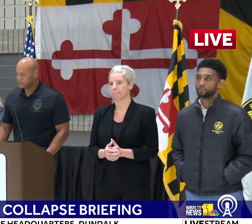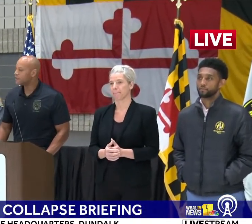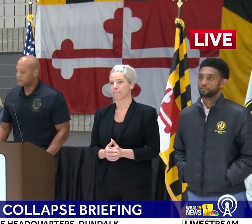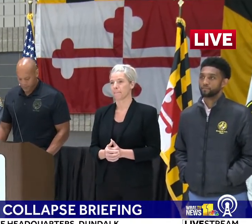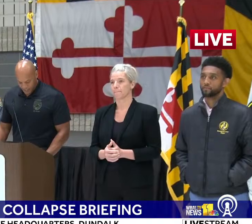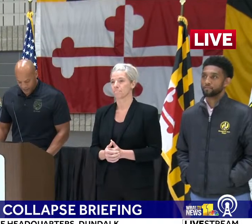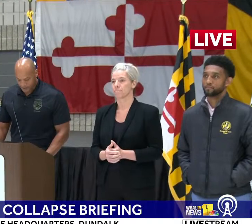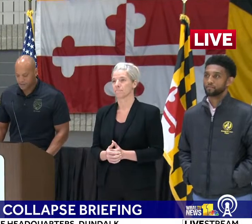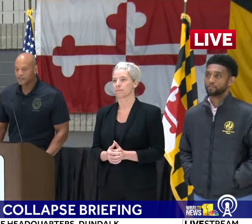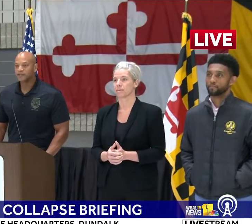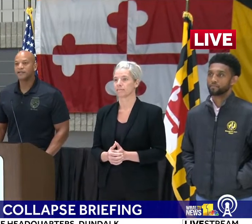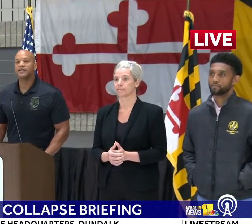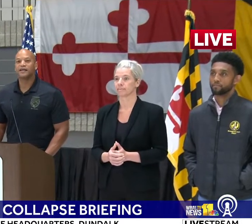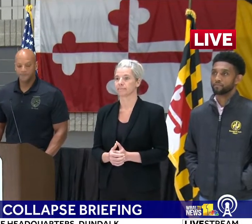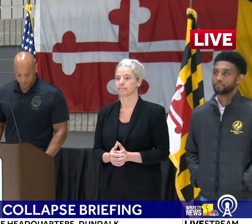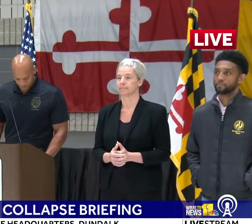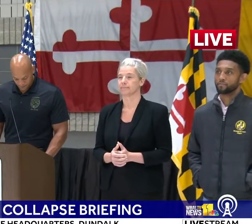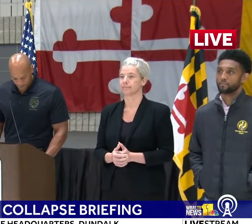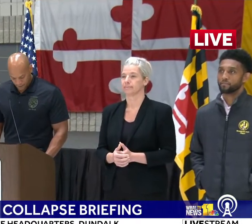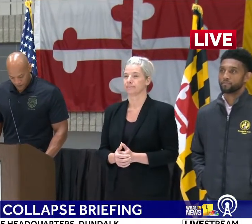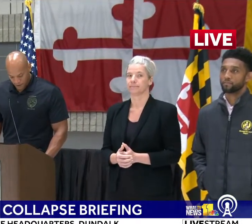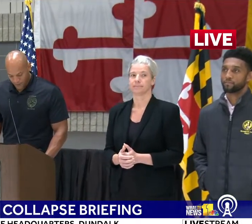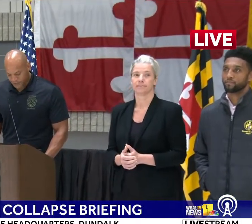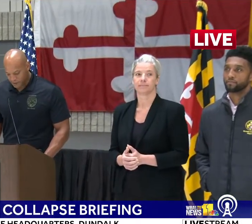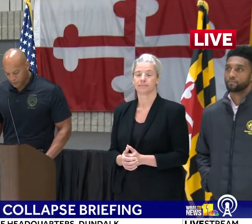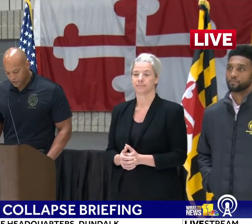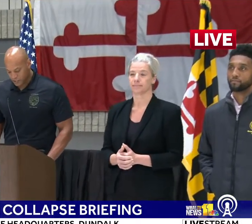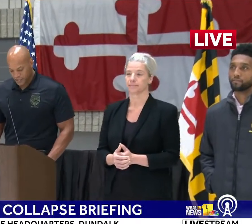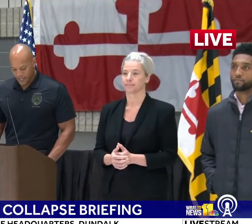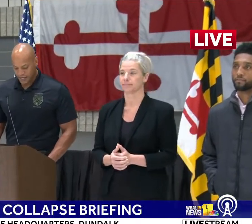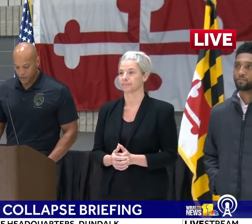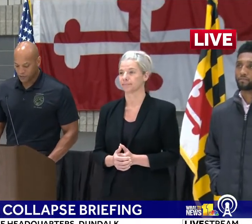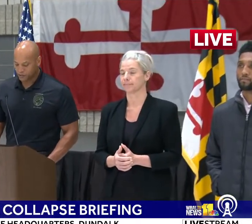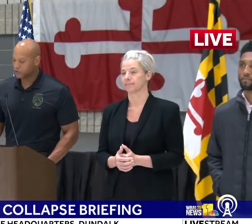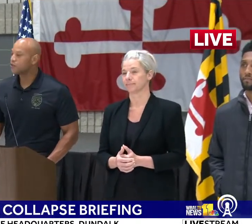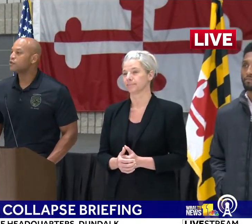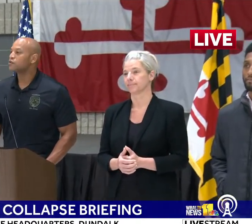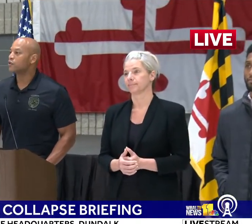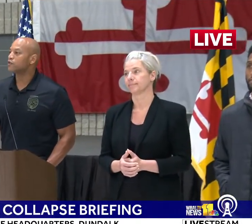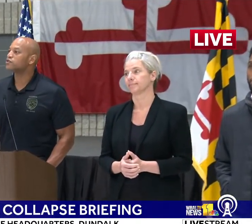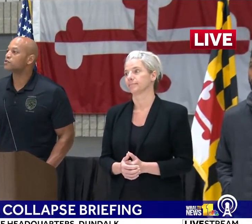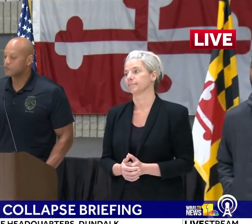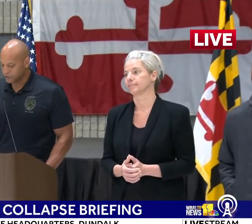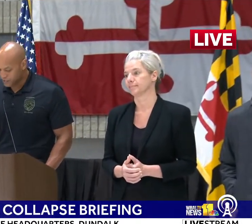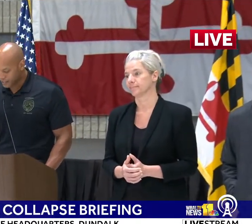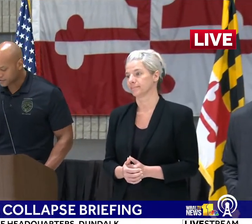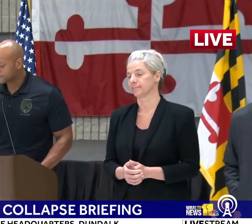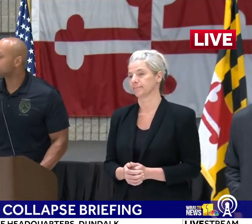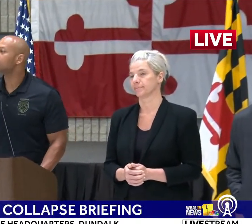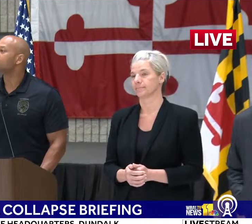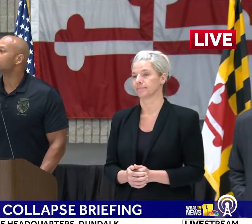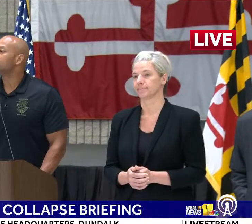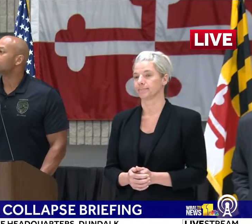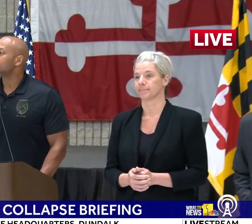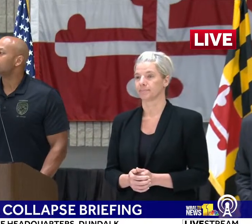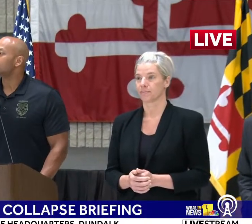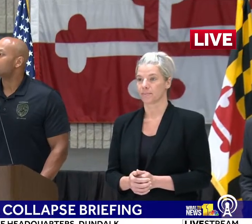Sus trabajos tenían dignidad. Y pensamos en ellos todos los